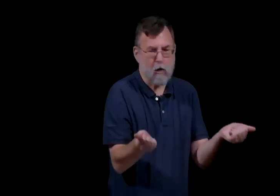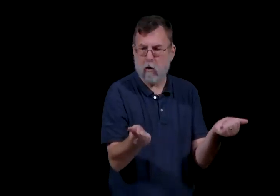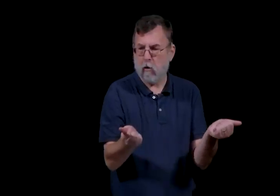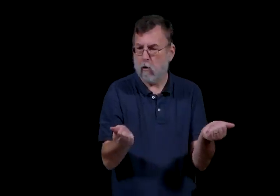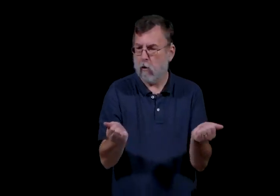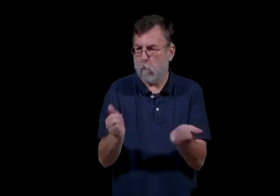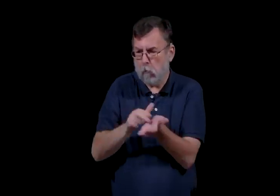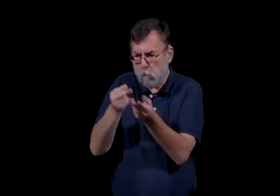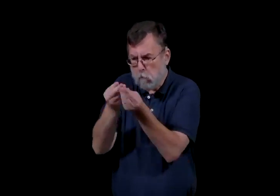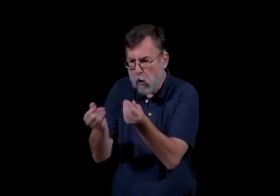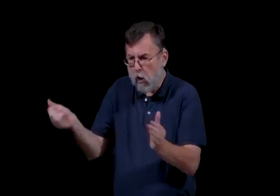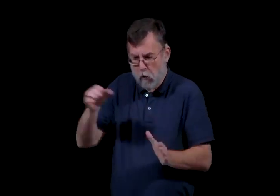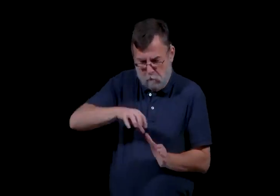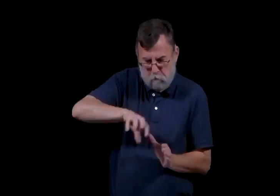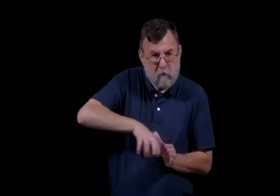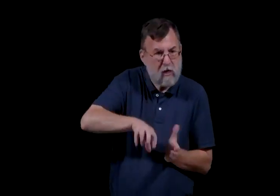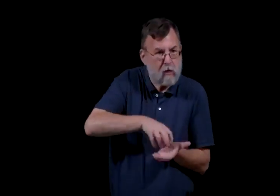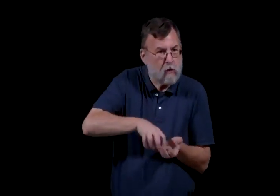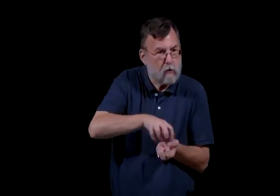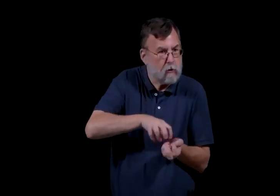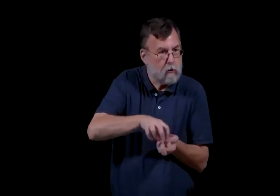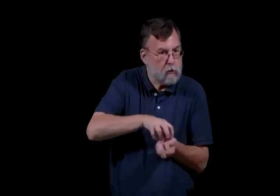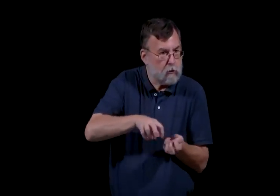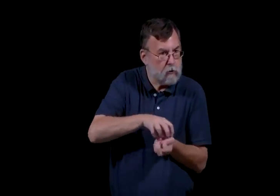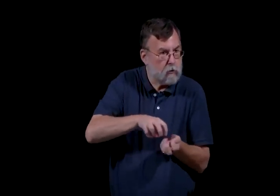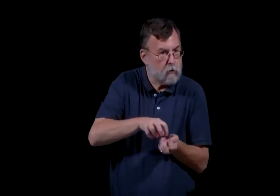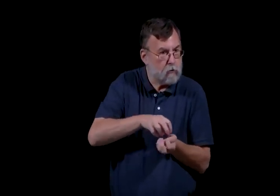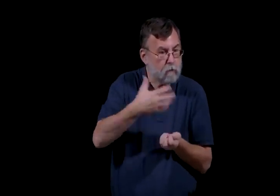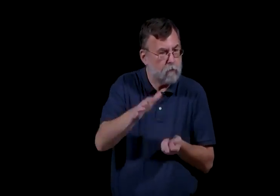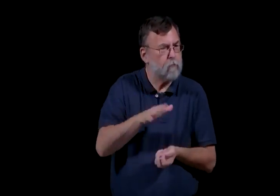And the butter, of course, melted. We melted the butter and mixed it in.